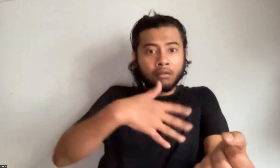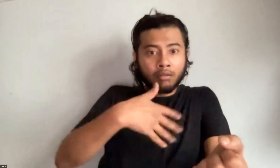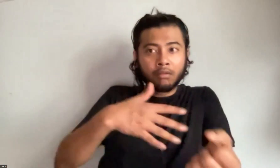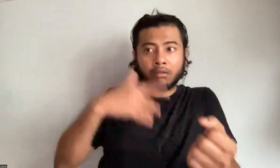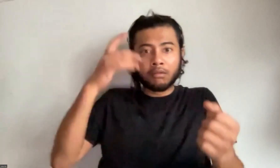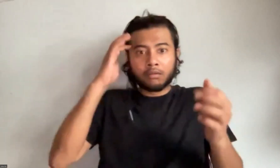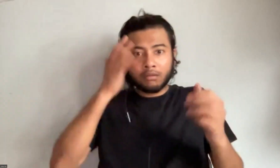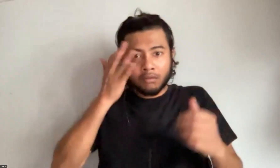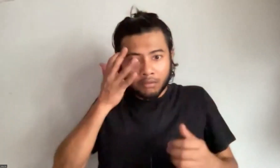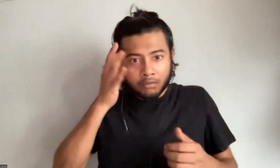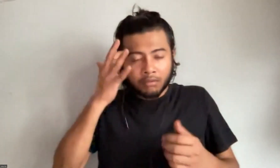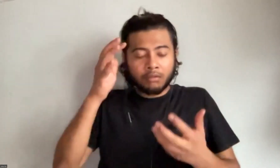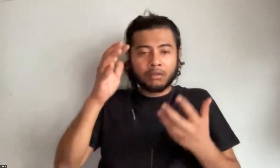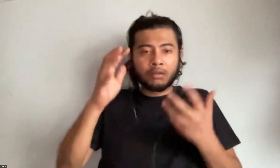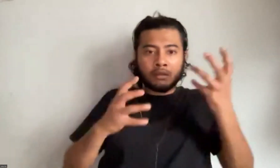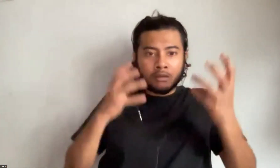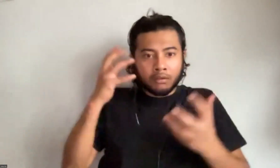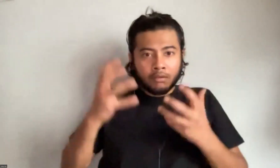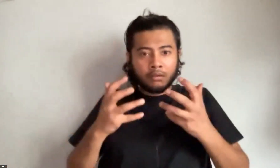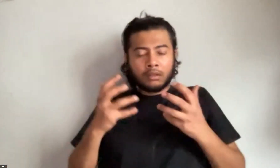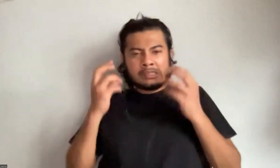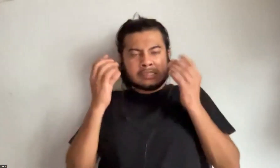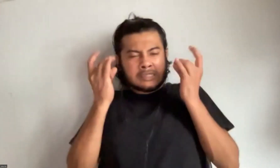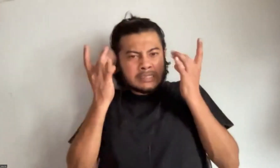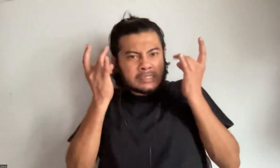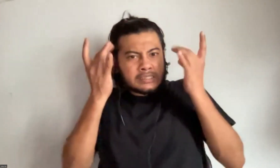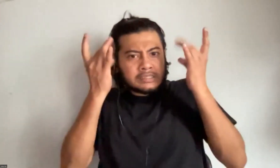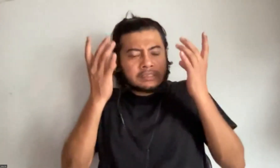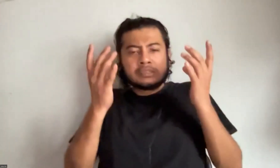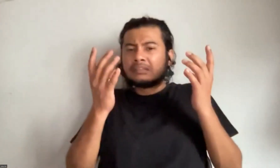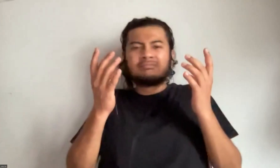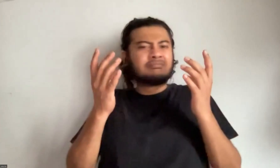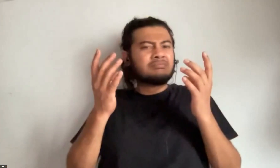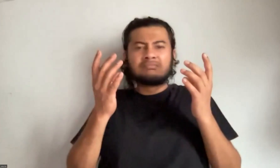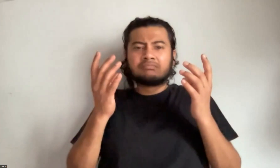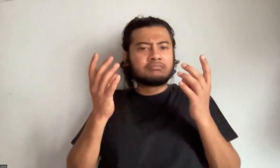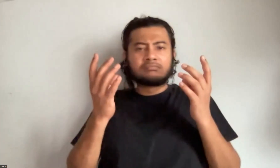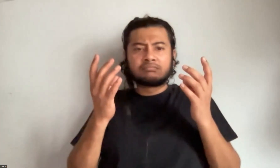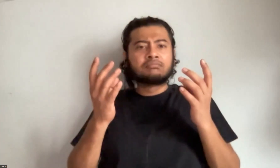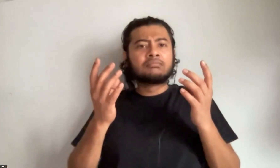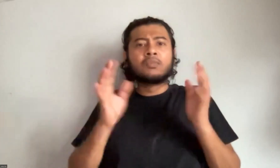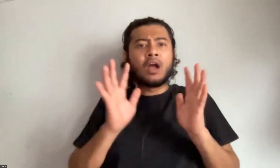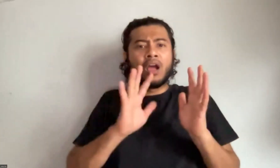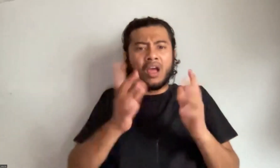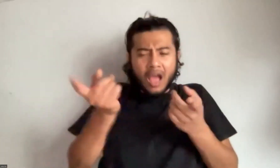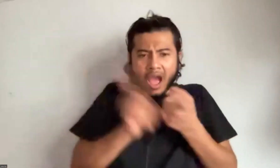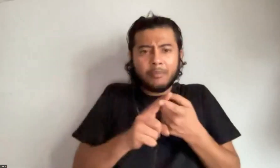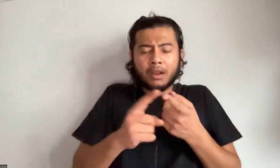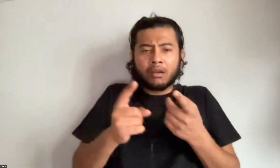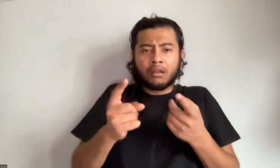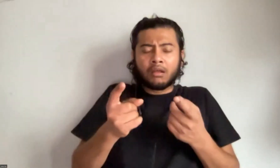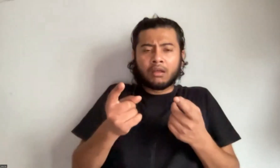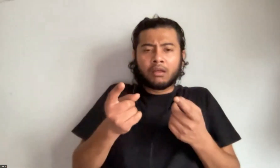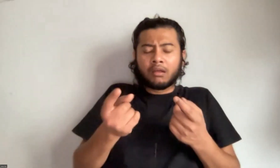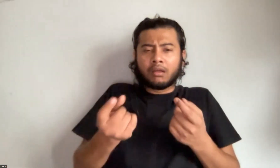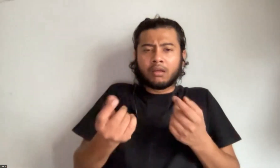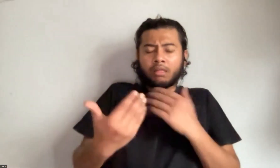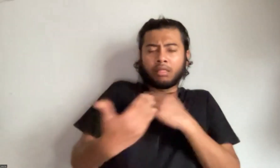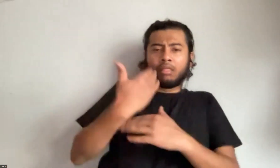don't feel sad, we don't get anxiety? What should we do that I always